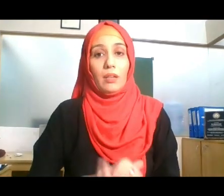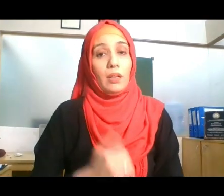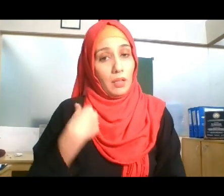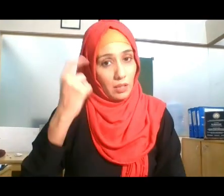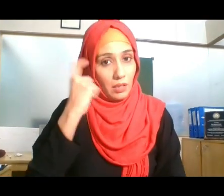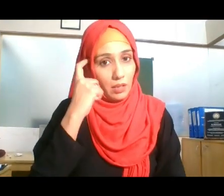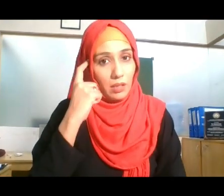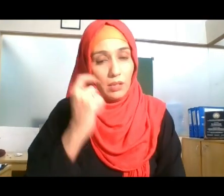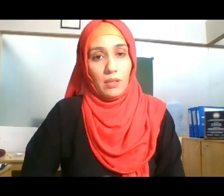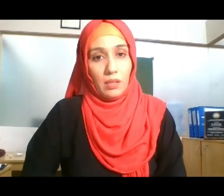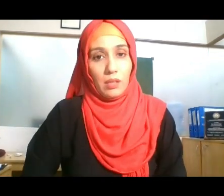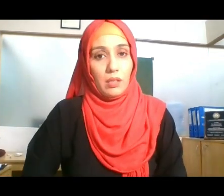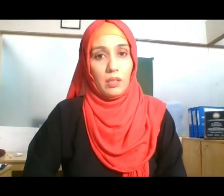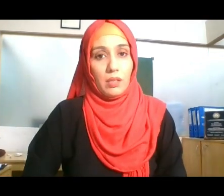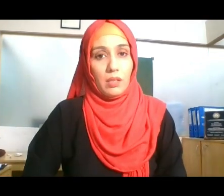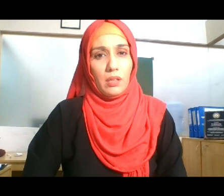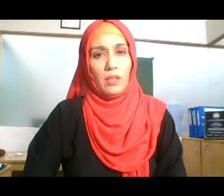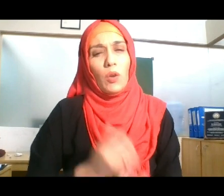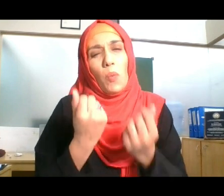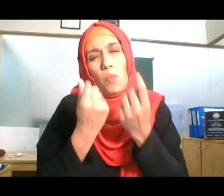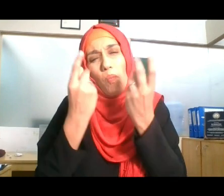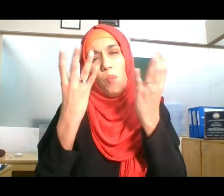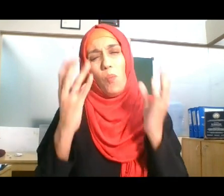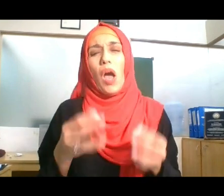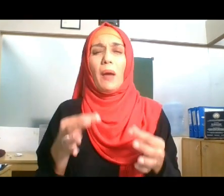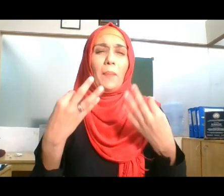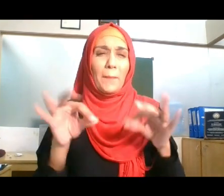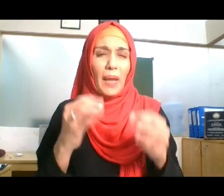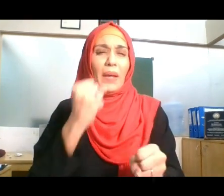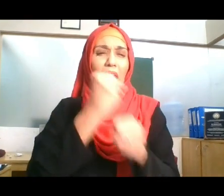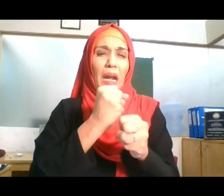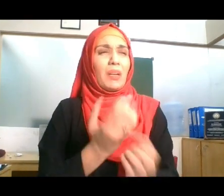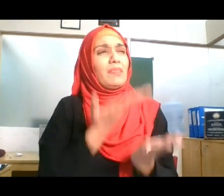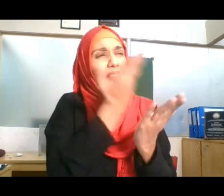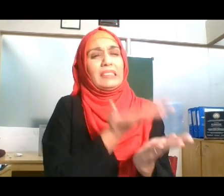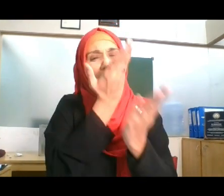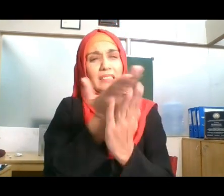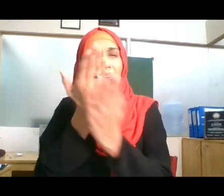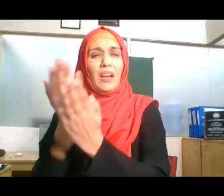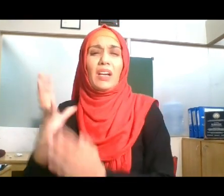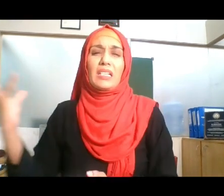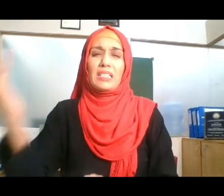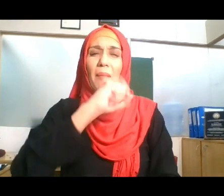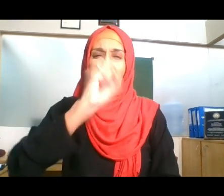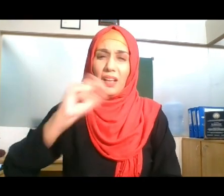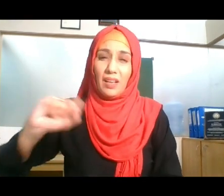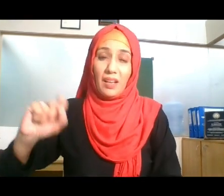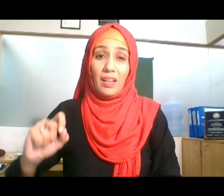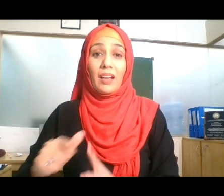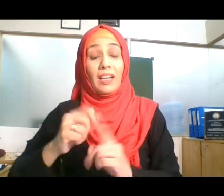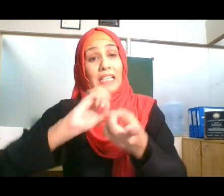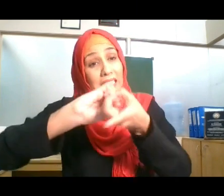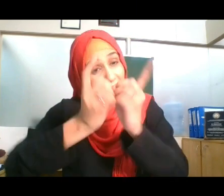that there are swaths and swaths of documents that lie in government offices, that lie across the country in all offices, that need to be